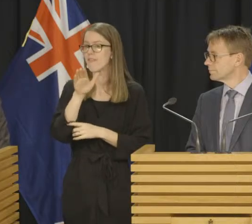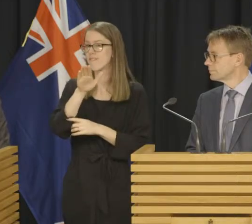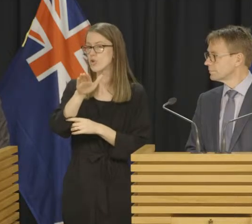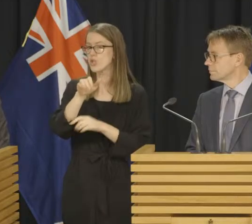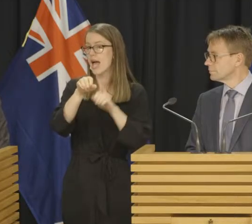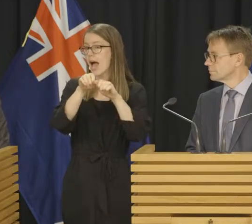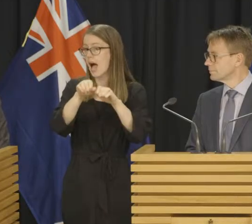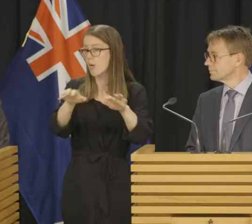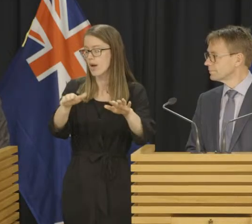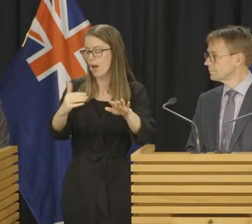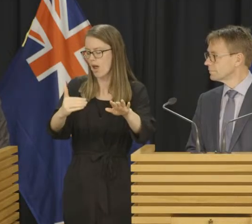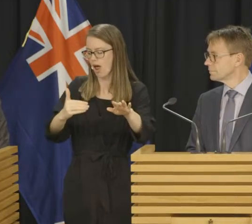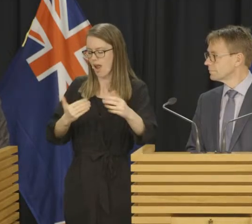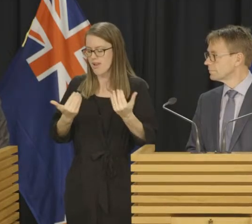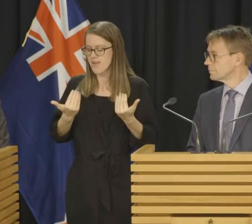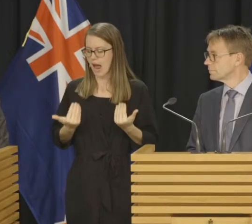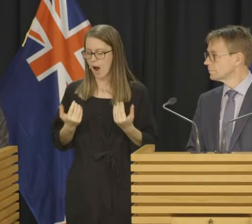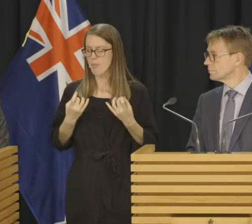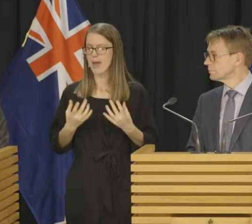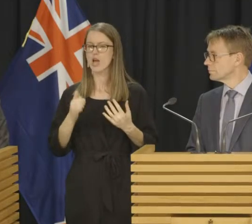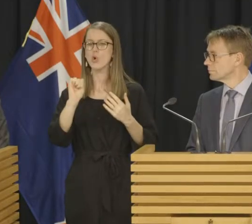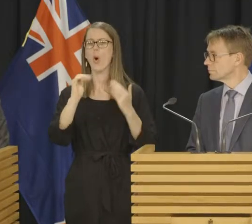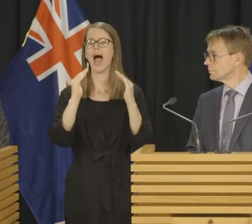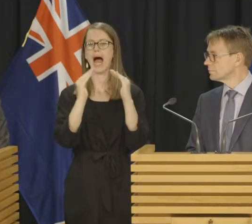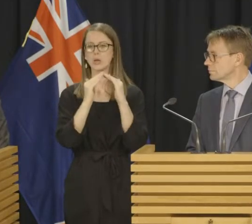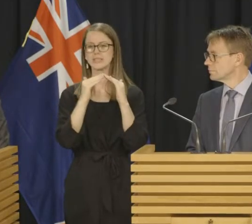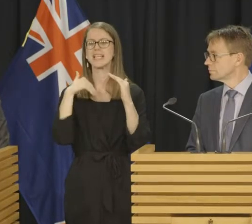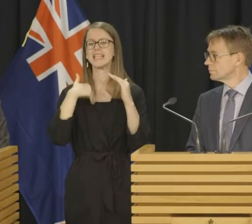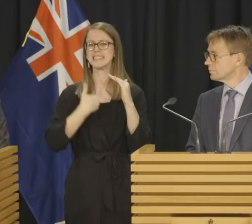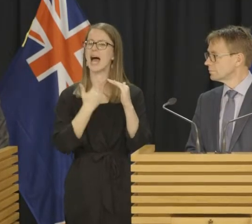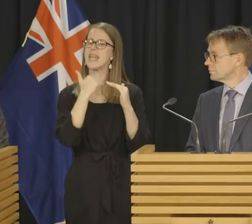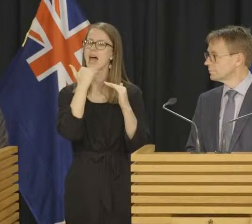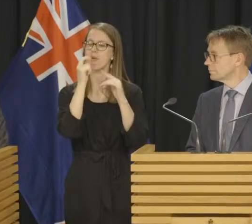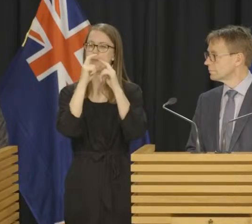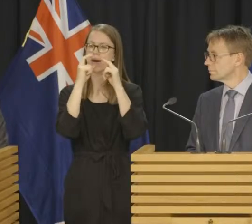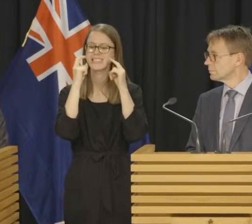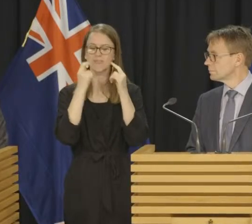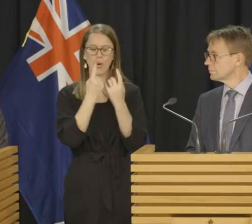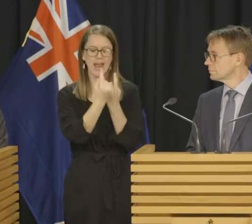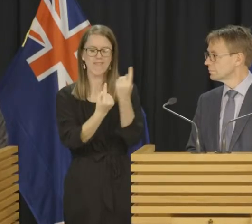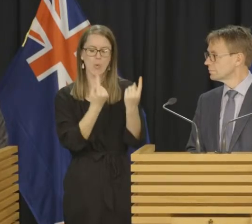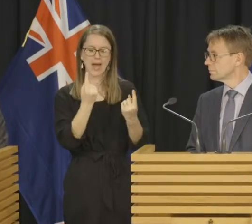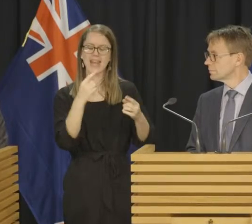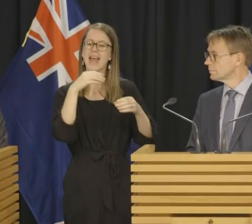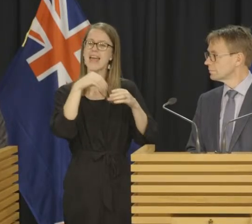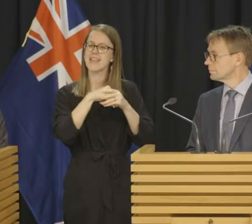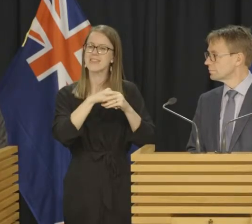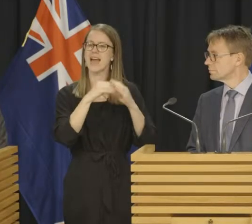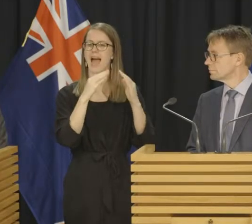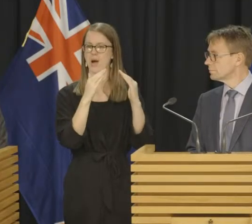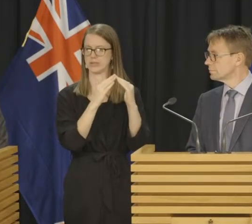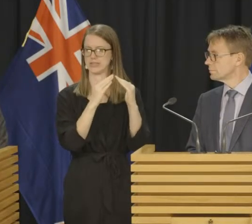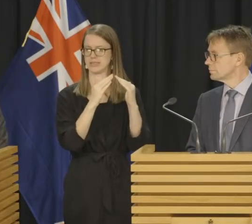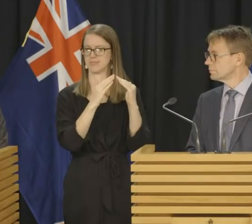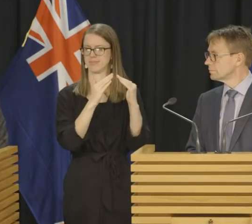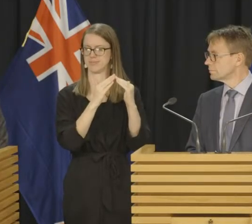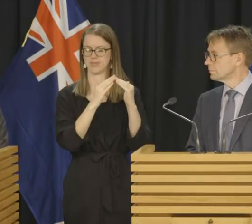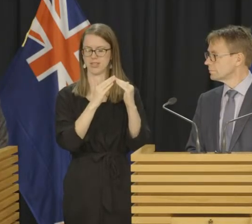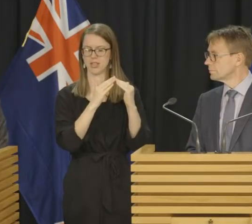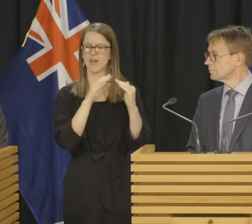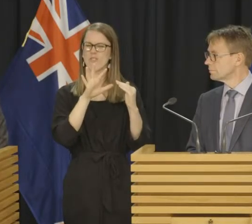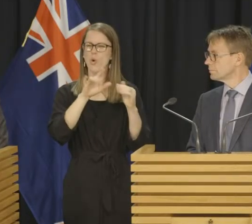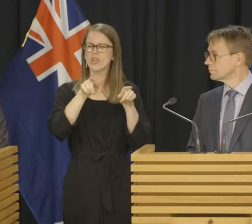outbreak of COVID-19, households add sufficient masks for everybody normally resident in their household to